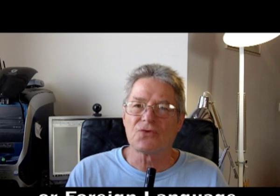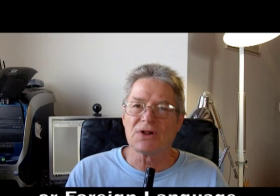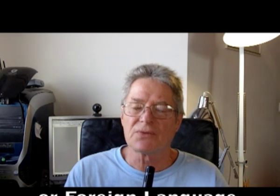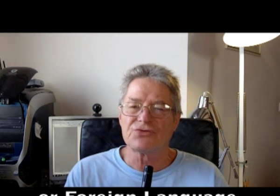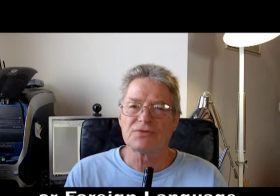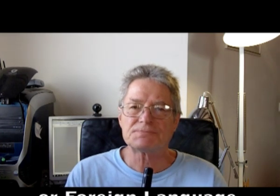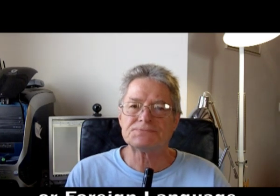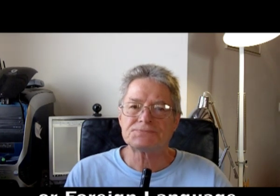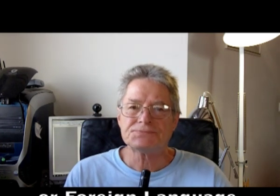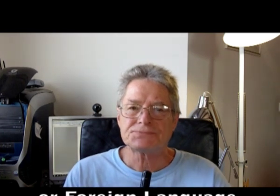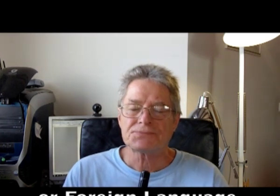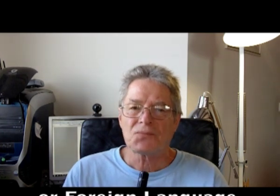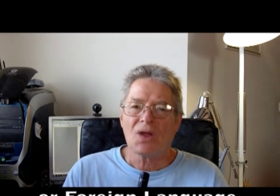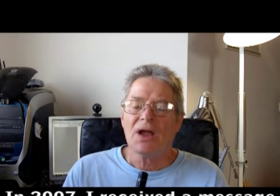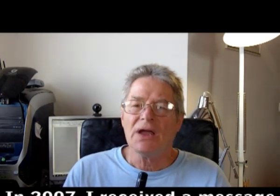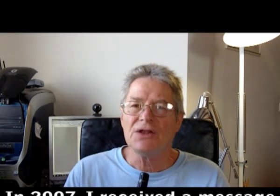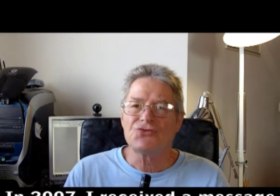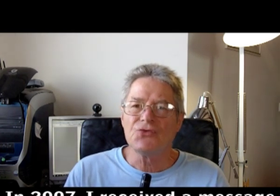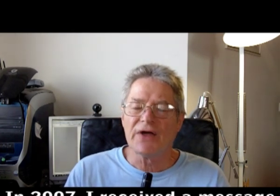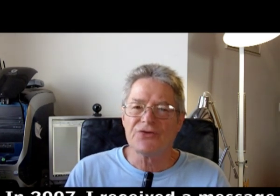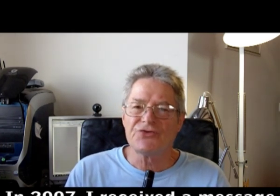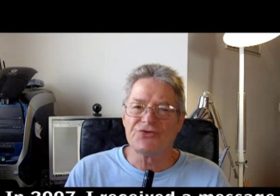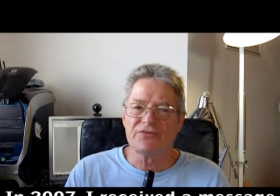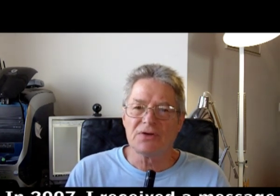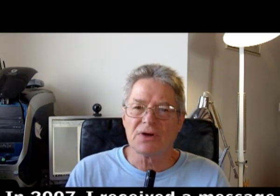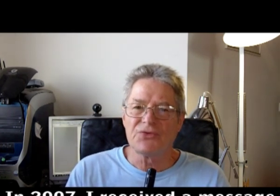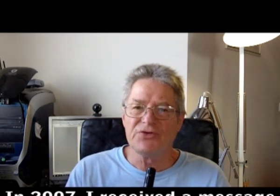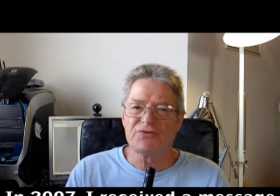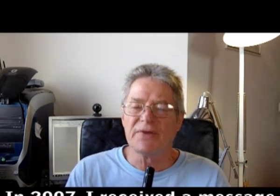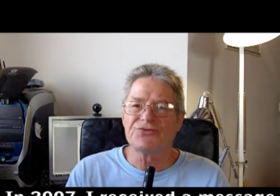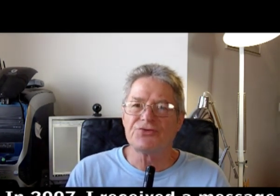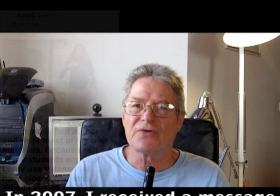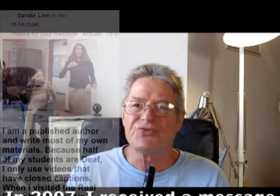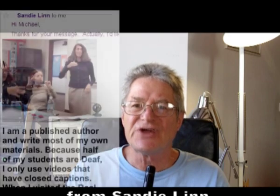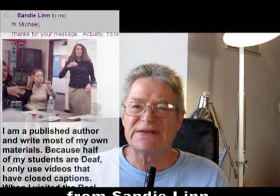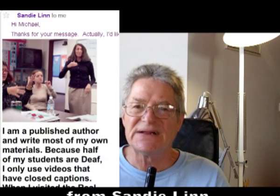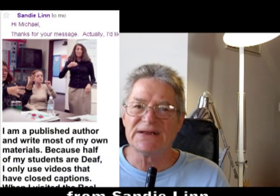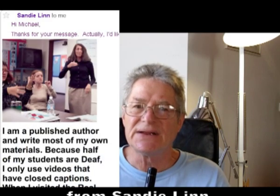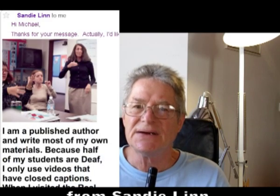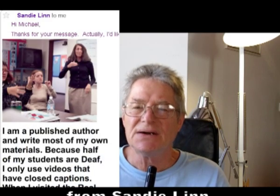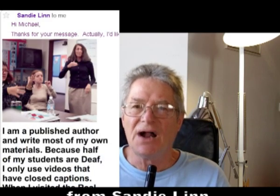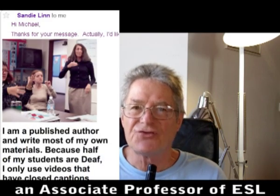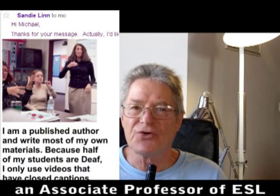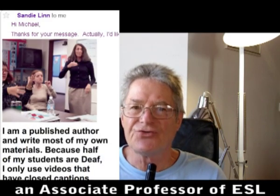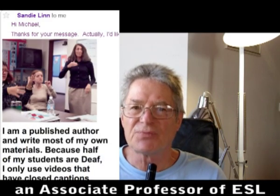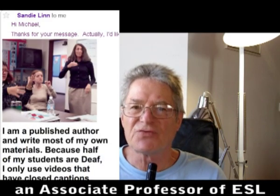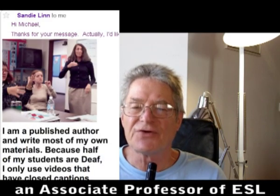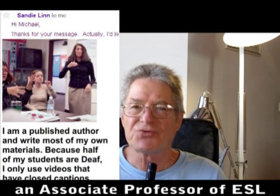foreign language. In 2007, I received a message from Sandy Lin, an associate professor